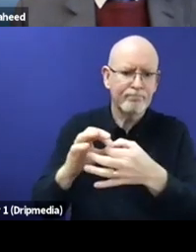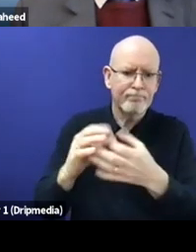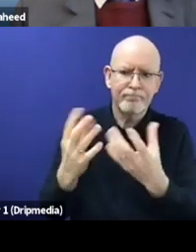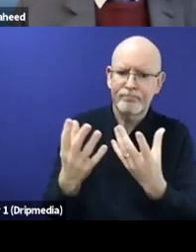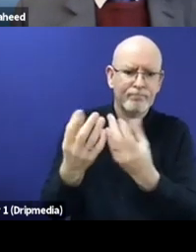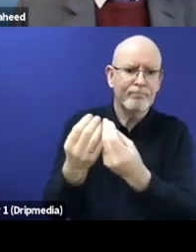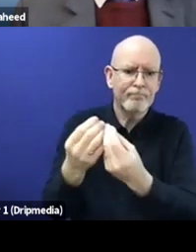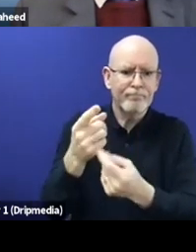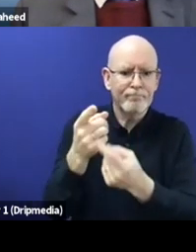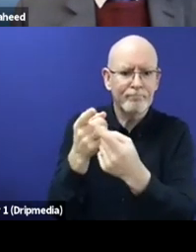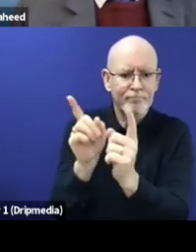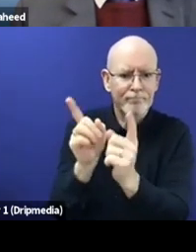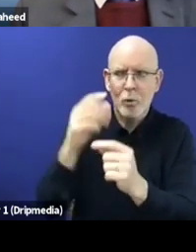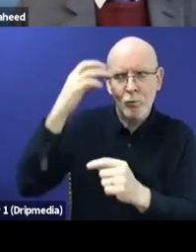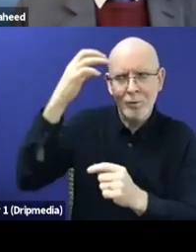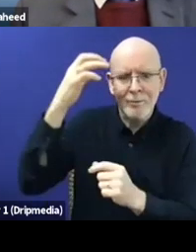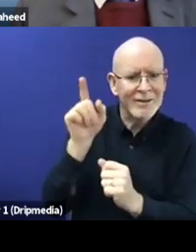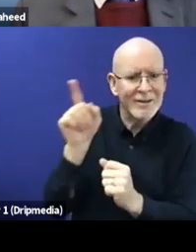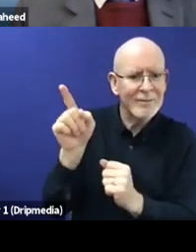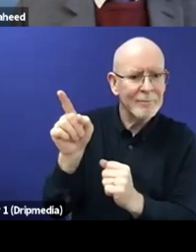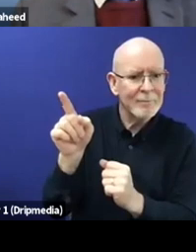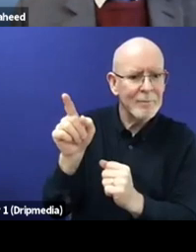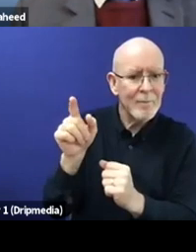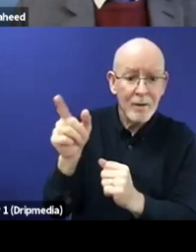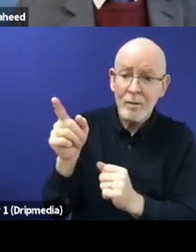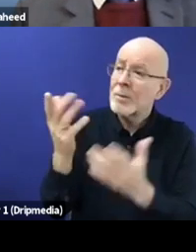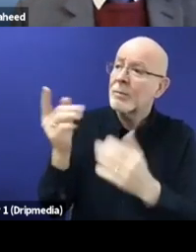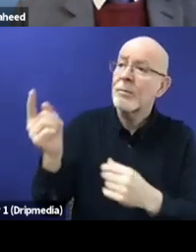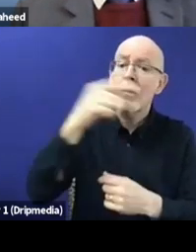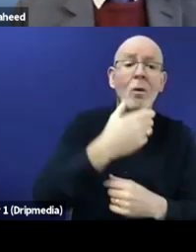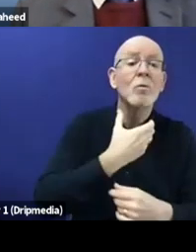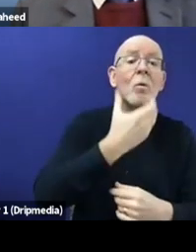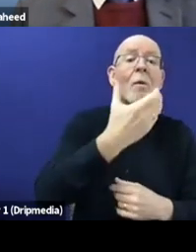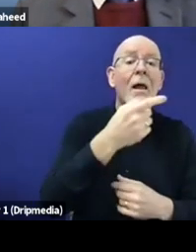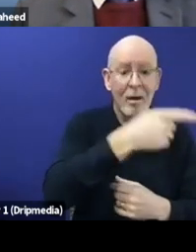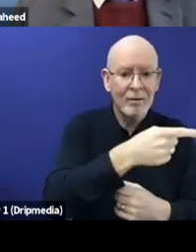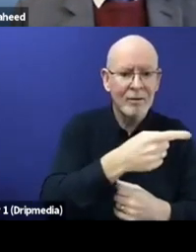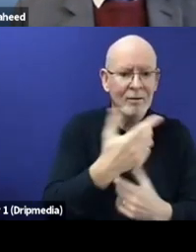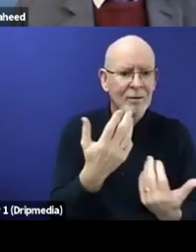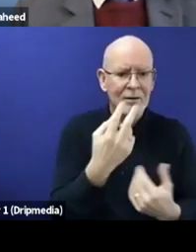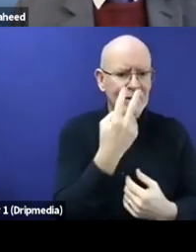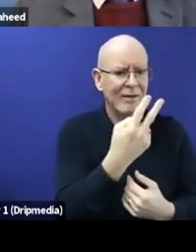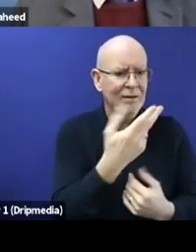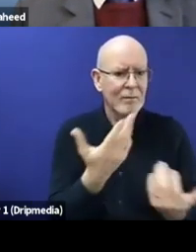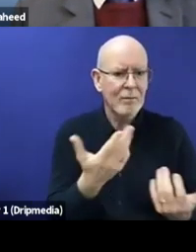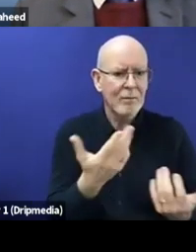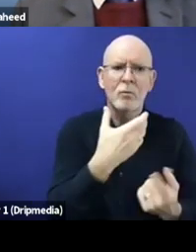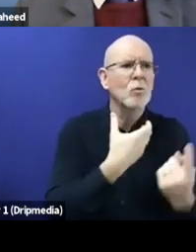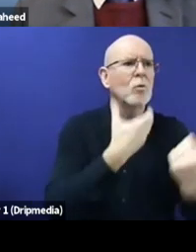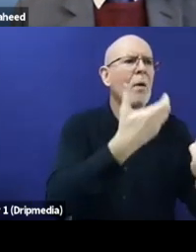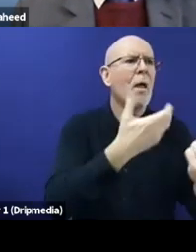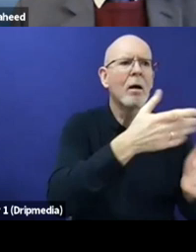from Somalia, what is Somalia planning? What is Southern Sudan planning for these people who are outside? Uganda are planning.